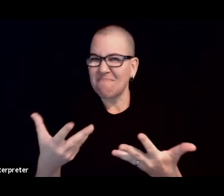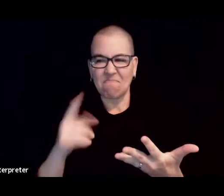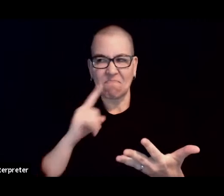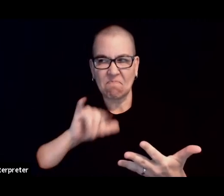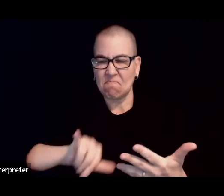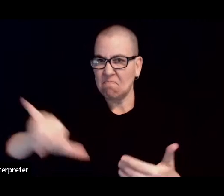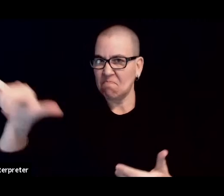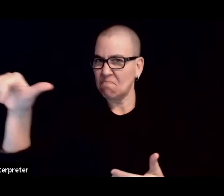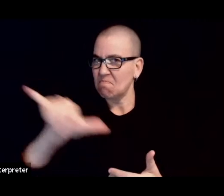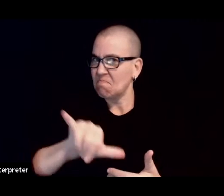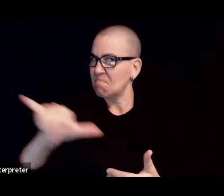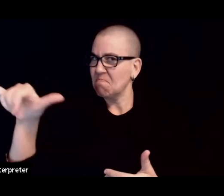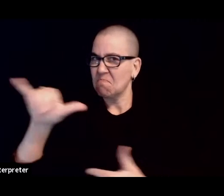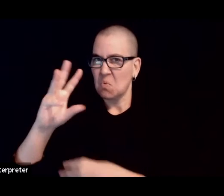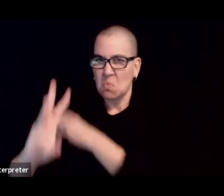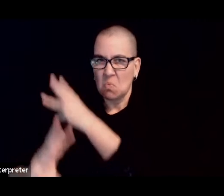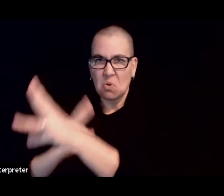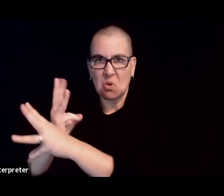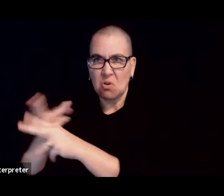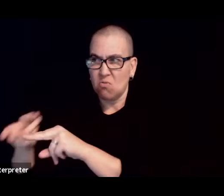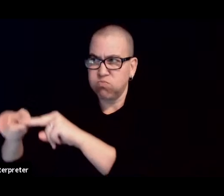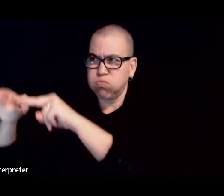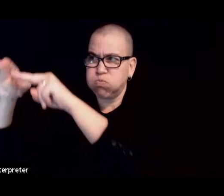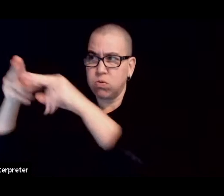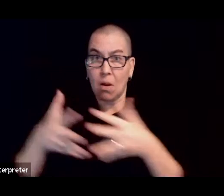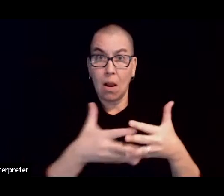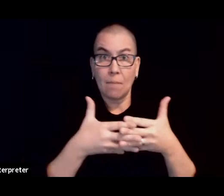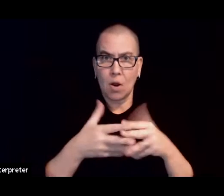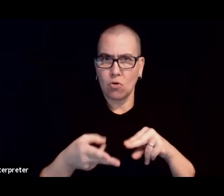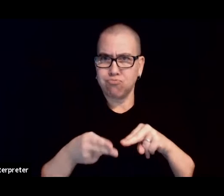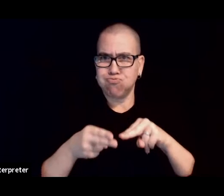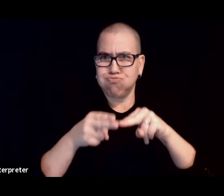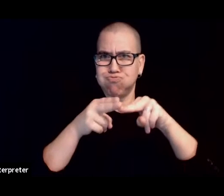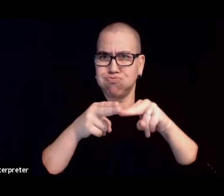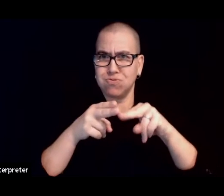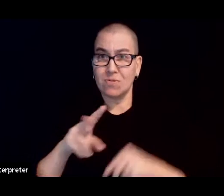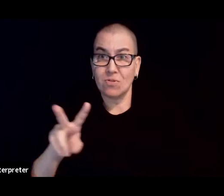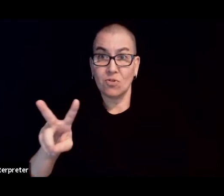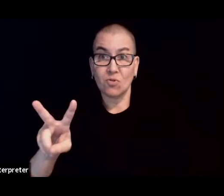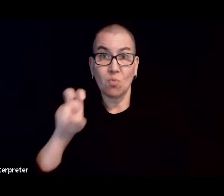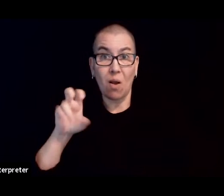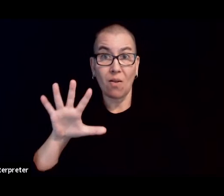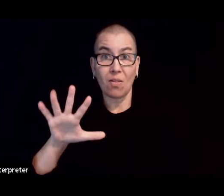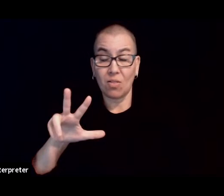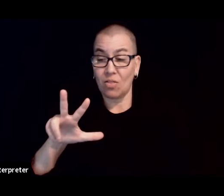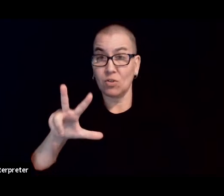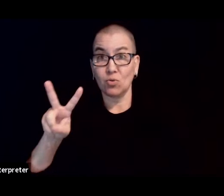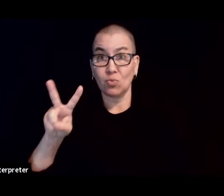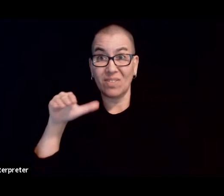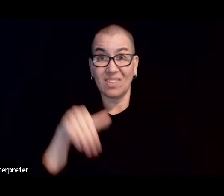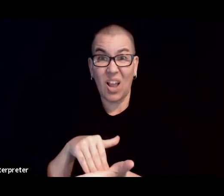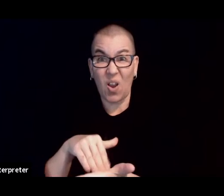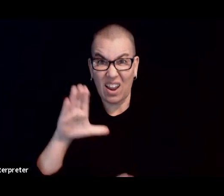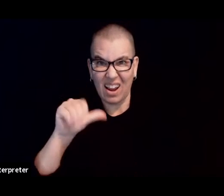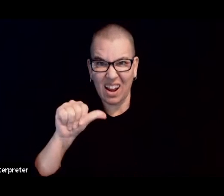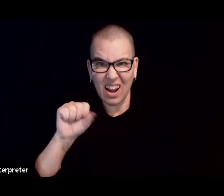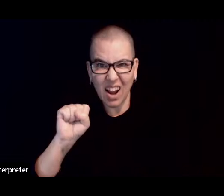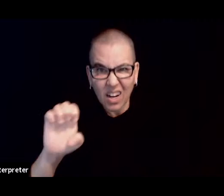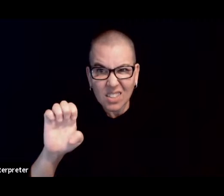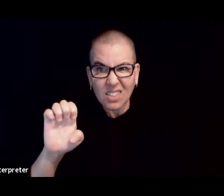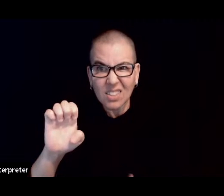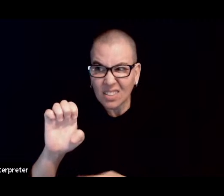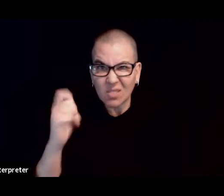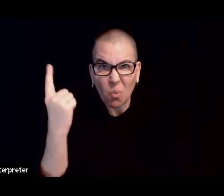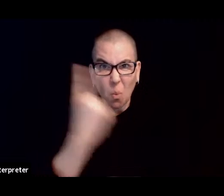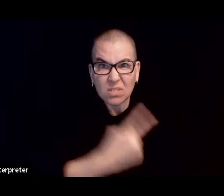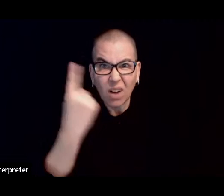nationwide surge, adding another 232,000 cases in a single day yesterday,